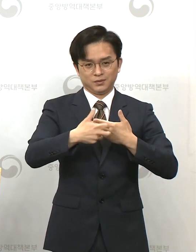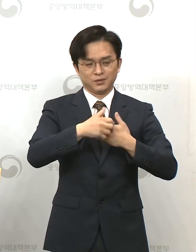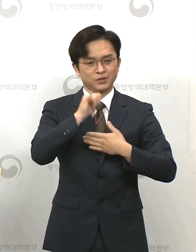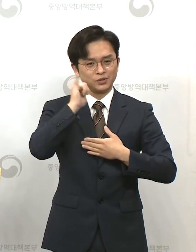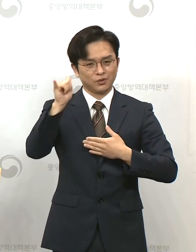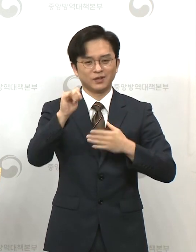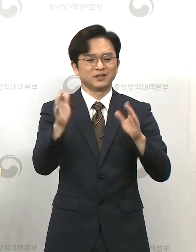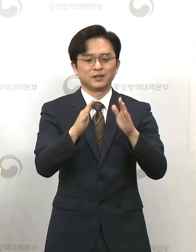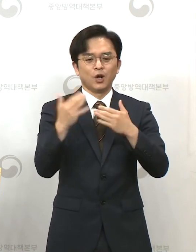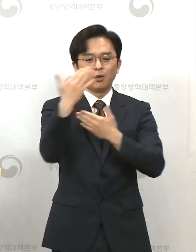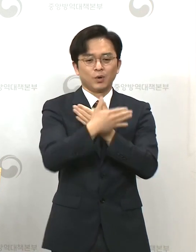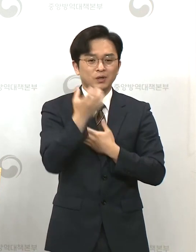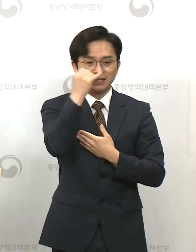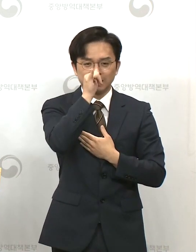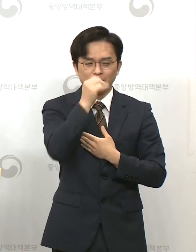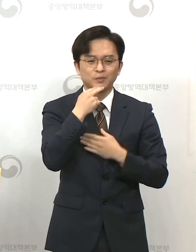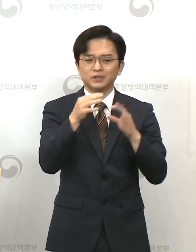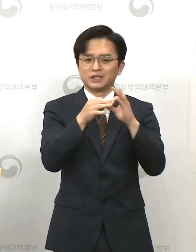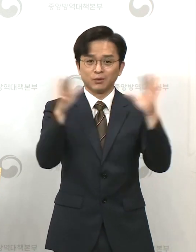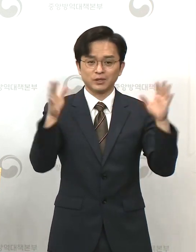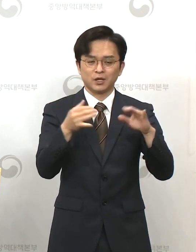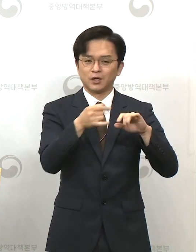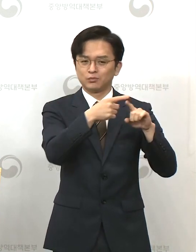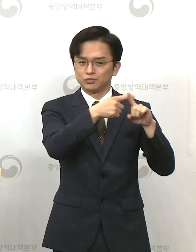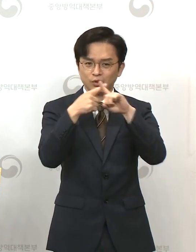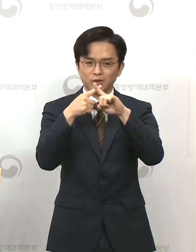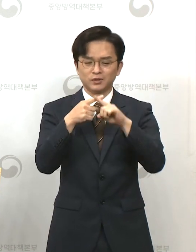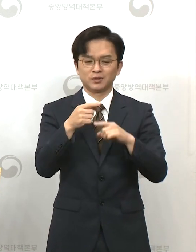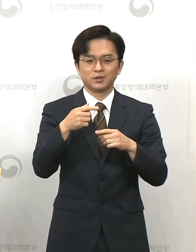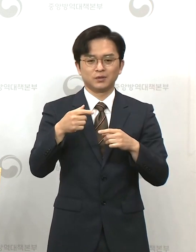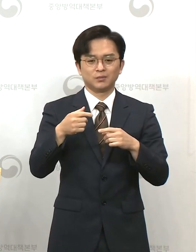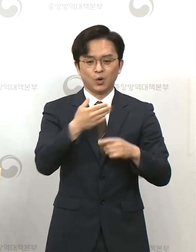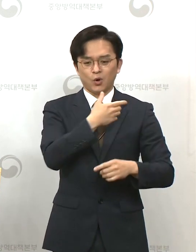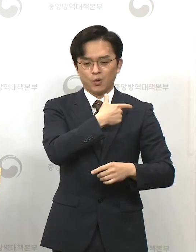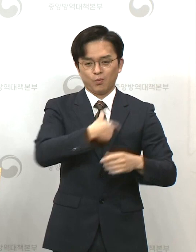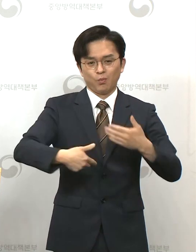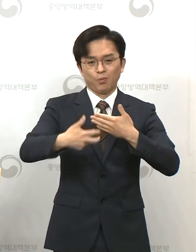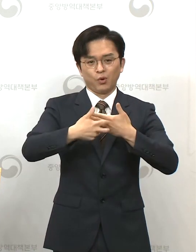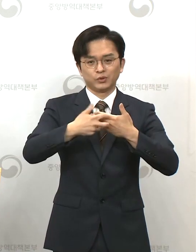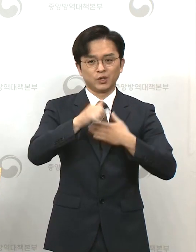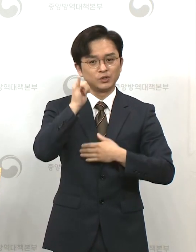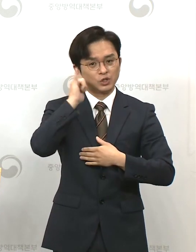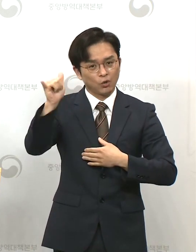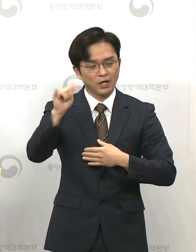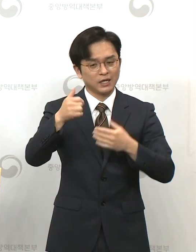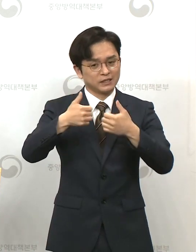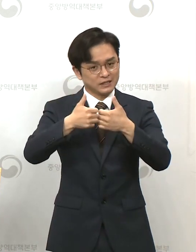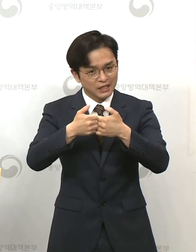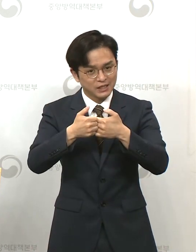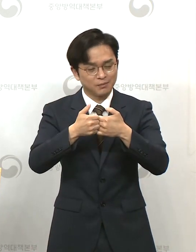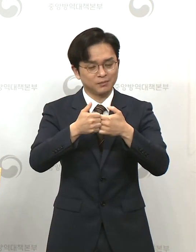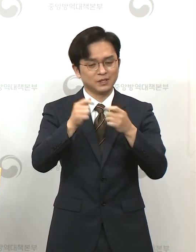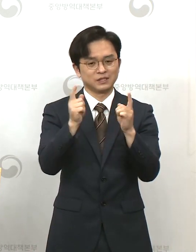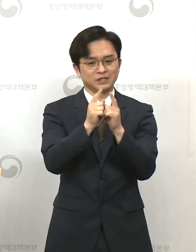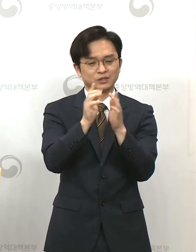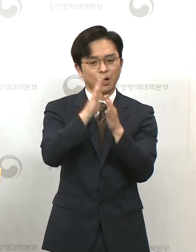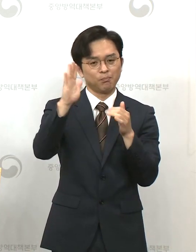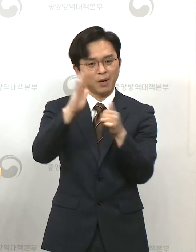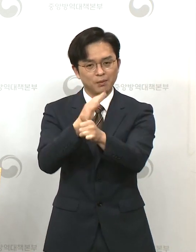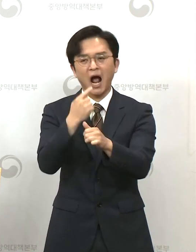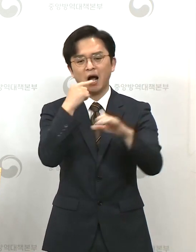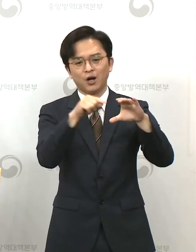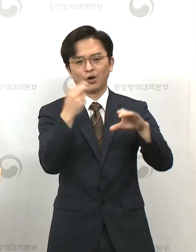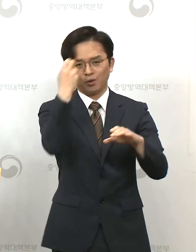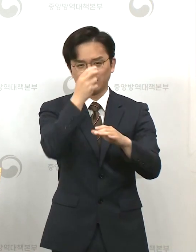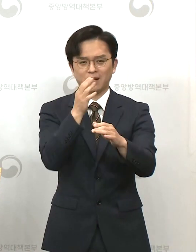contact the call center at 1339 or contact a local public health center. And even if you don't have symptoms,